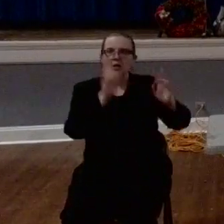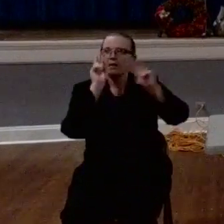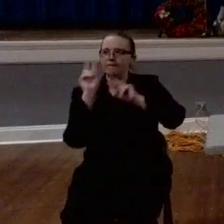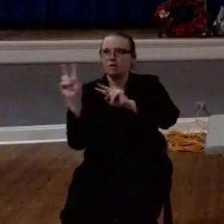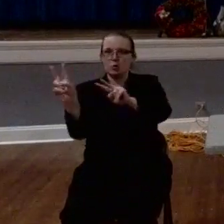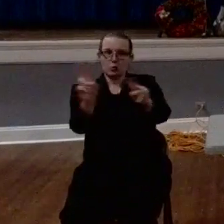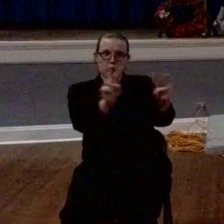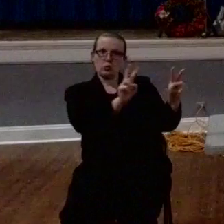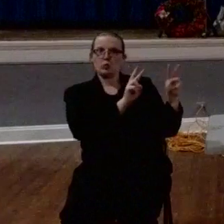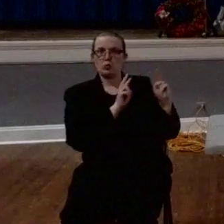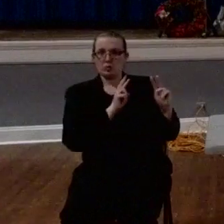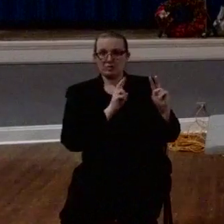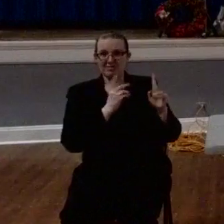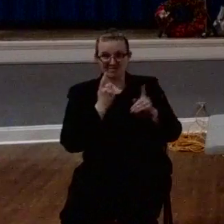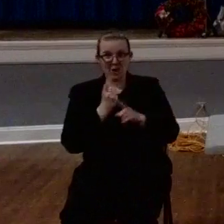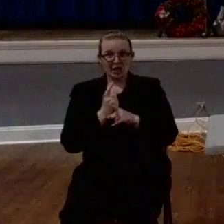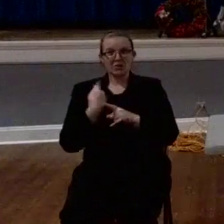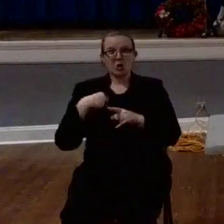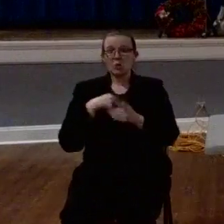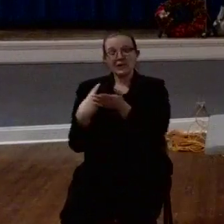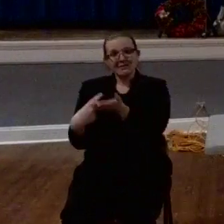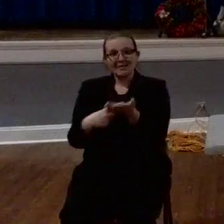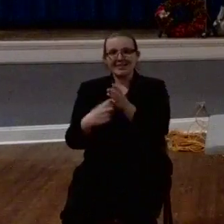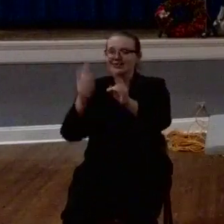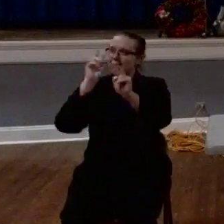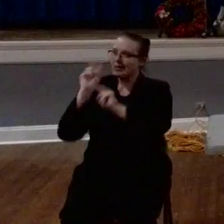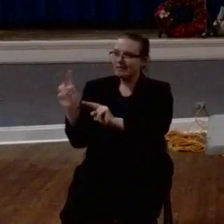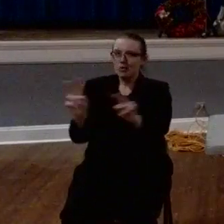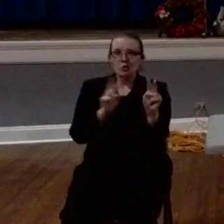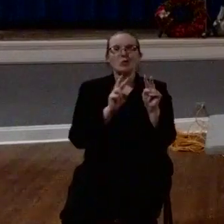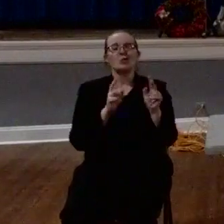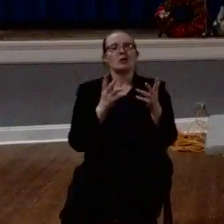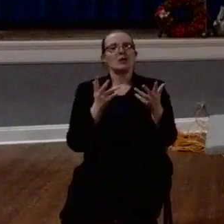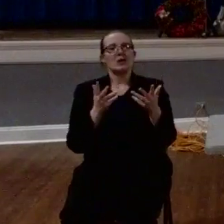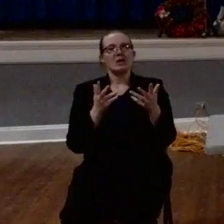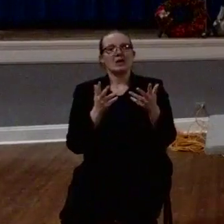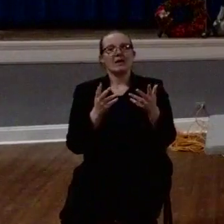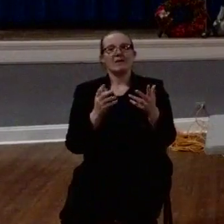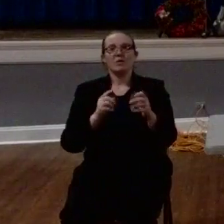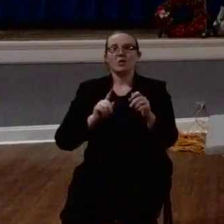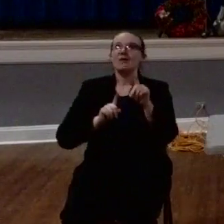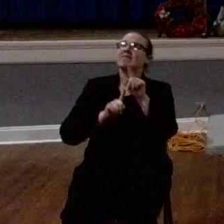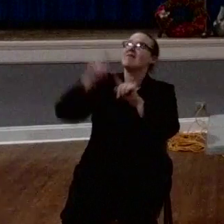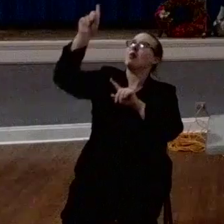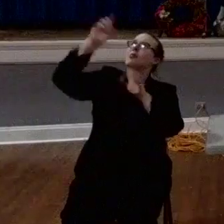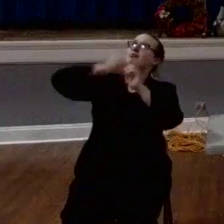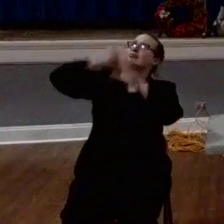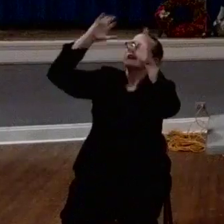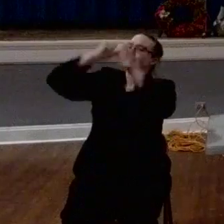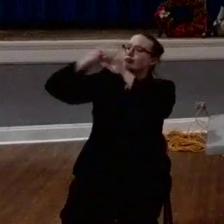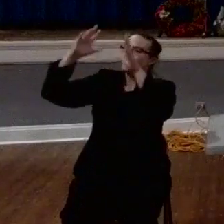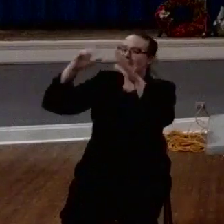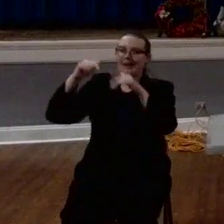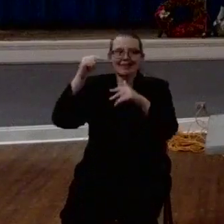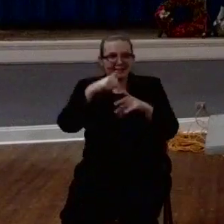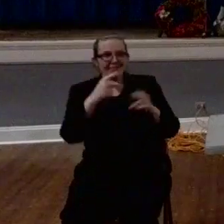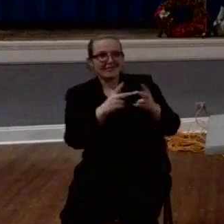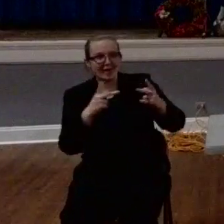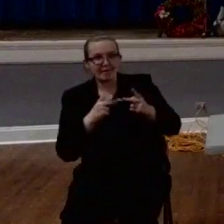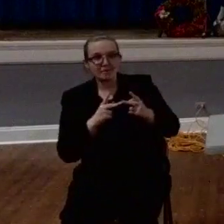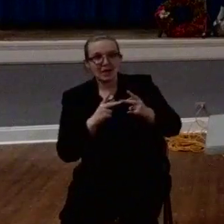views, right? As we talked about the view for the fireworks, this is the place.